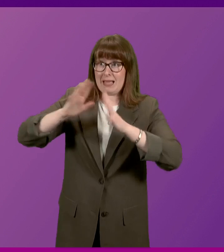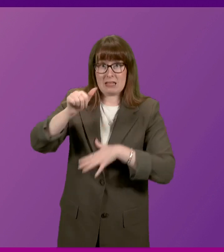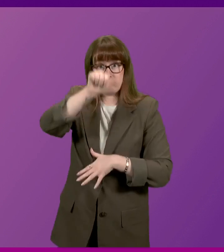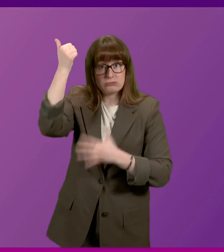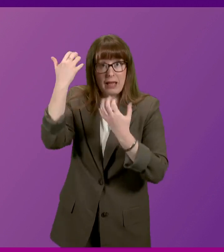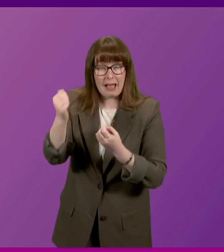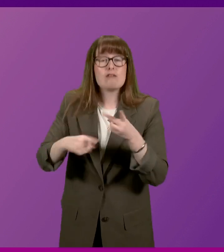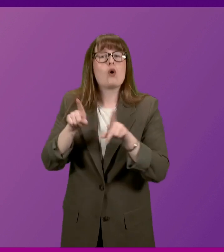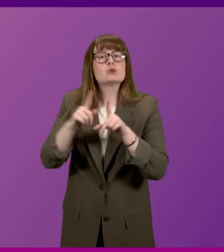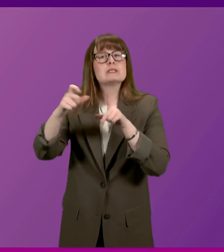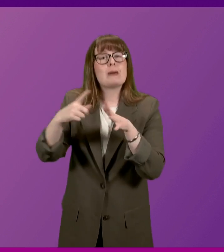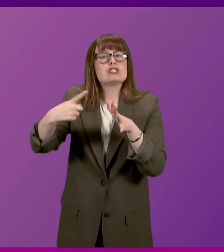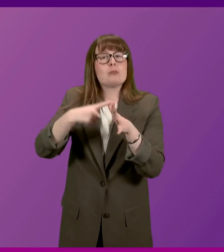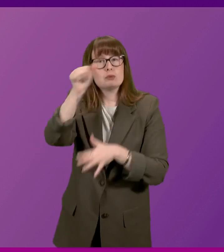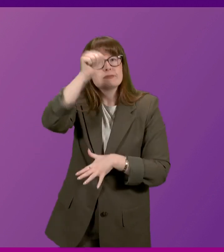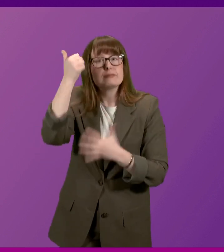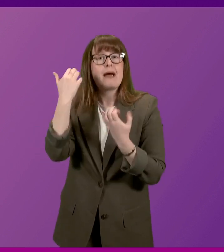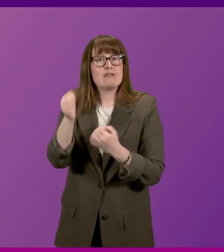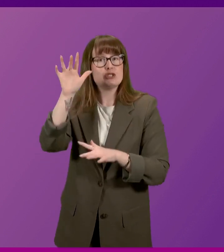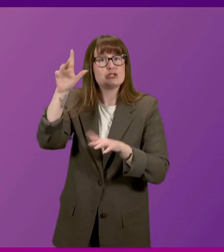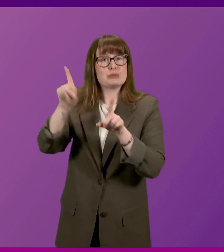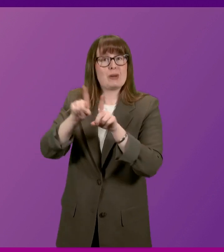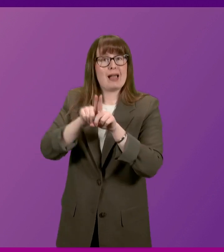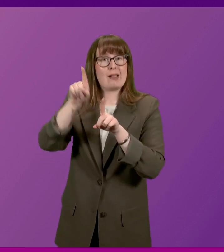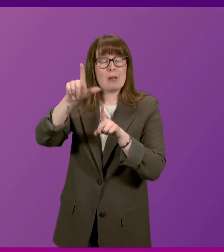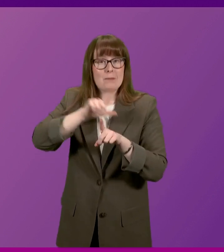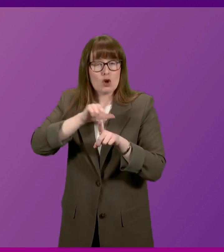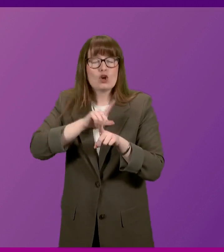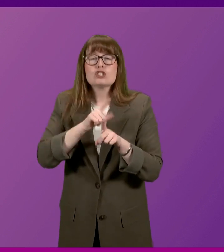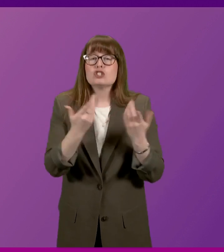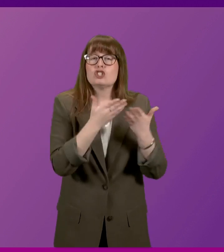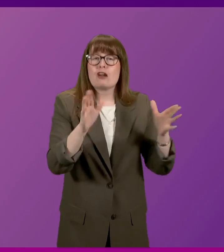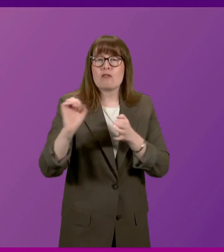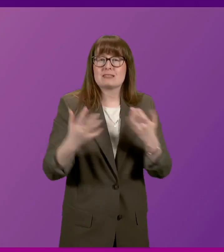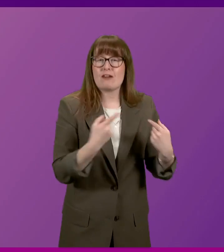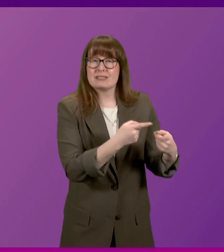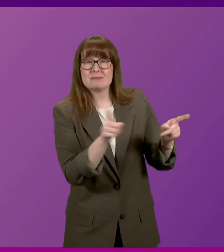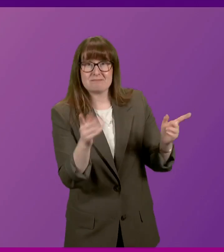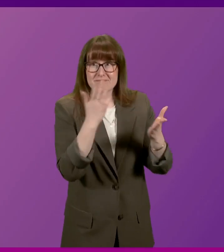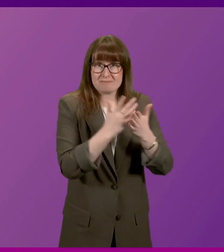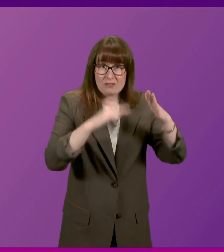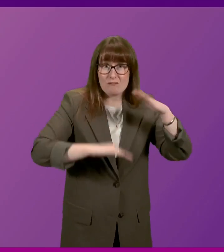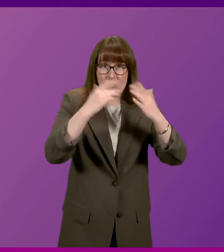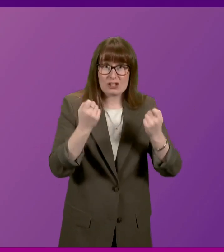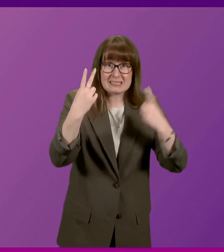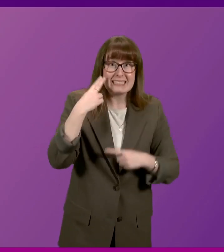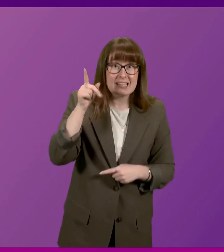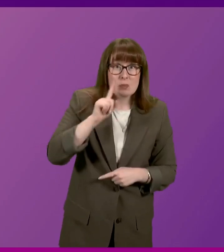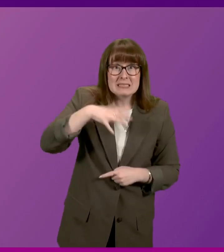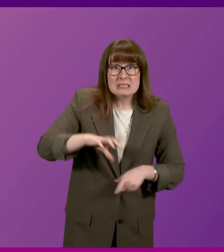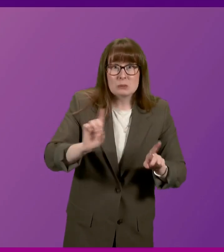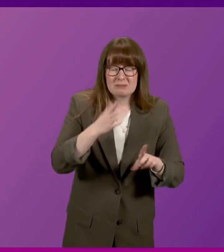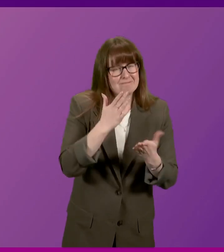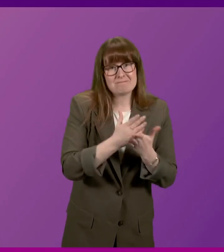expertise and the domestic abuse expertise, because quite often the generic services don't understand what deaf women need as BSL